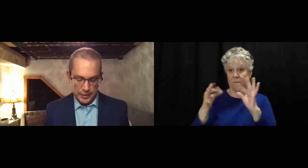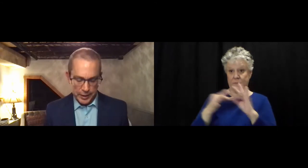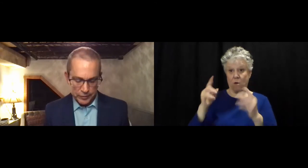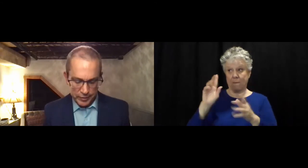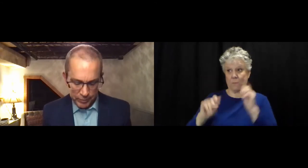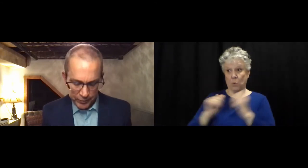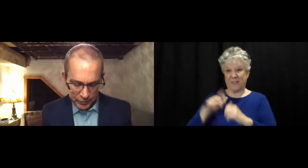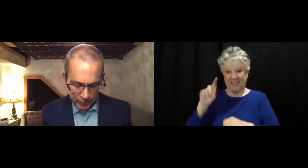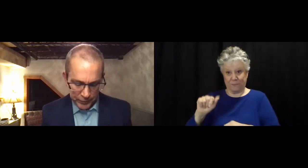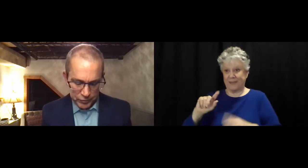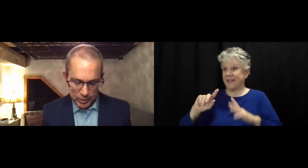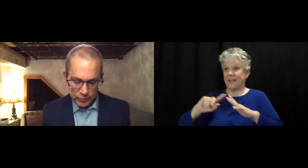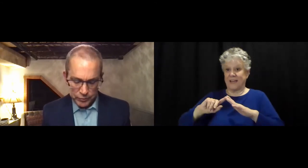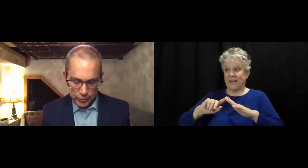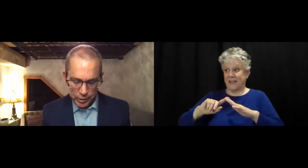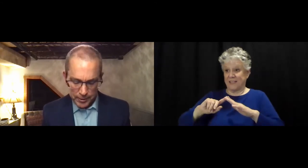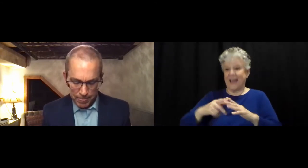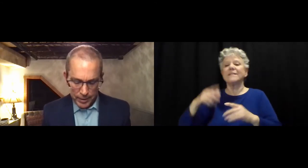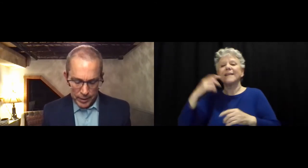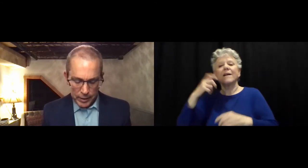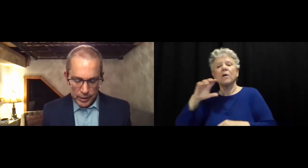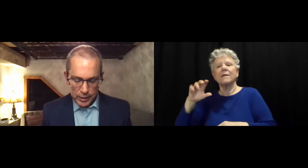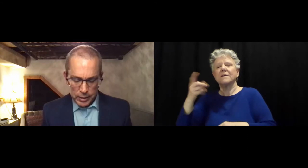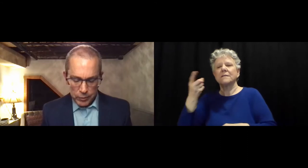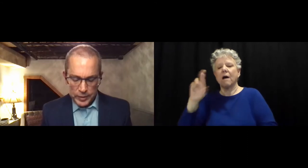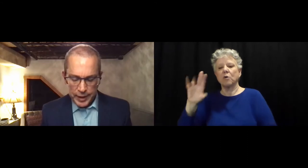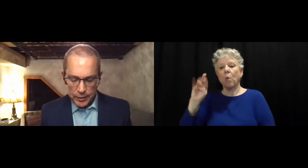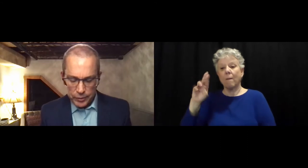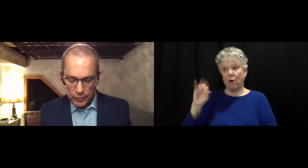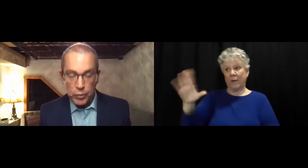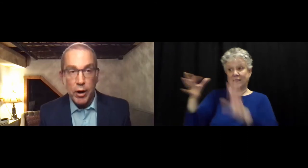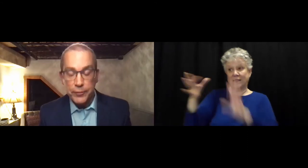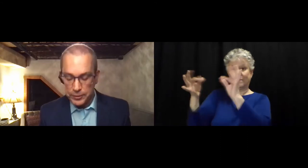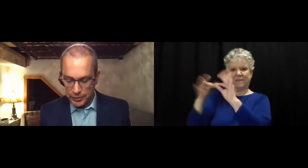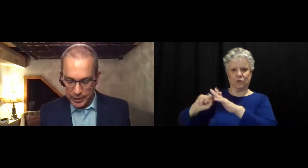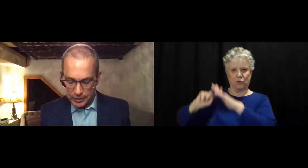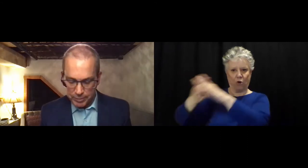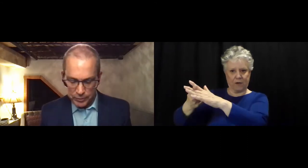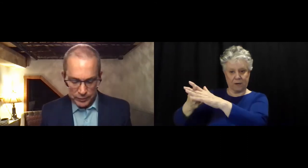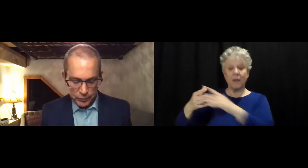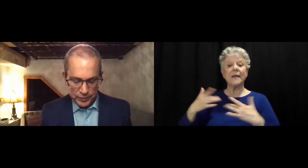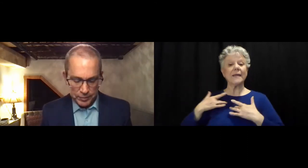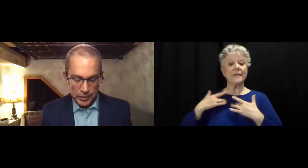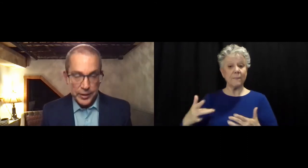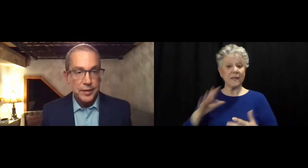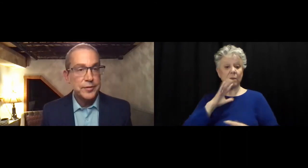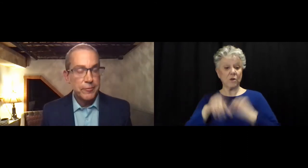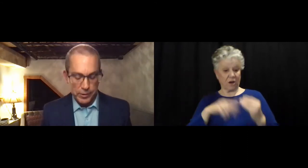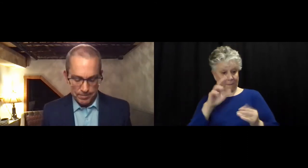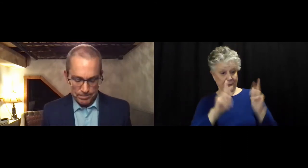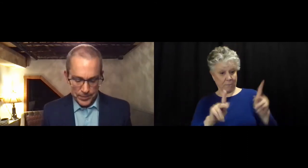at the outset of Professor Romero's talk. We tend all too often to think of persons with disability